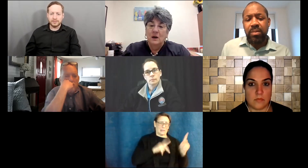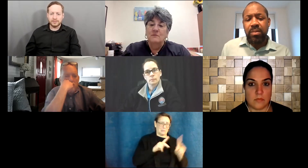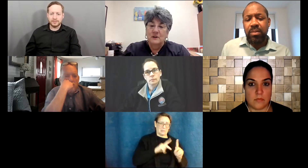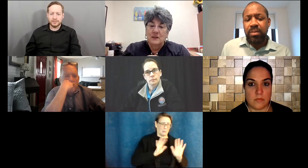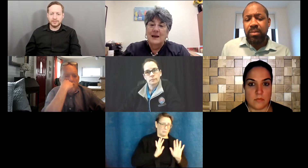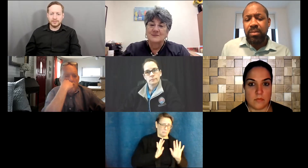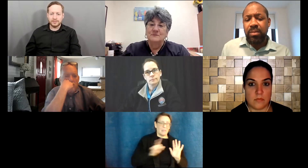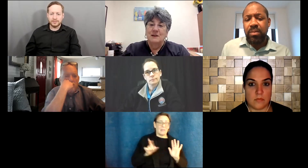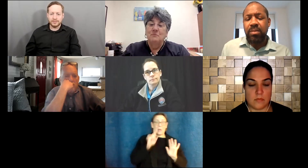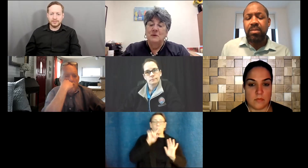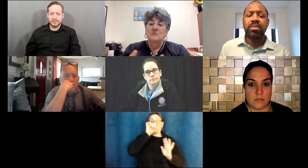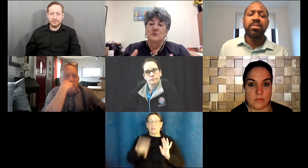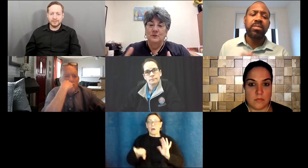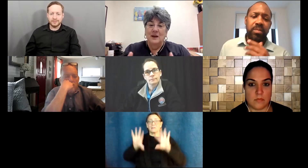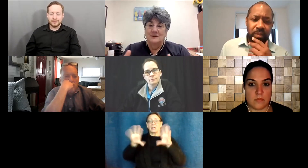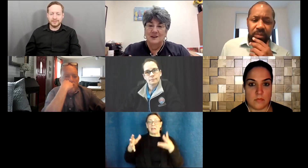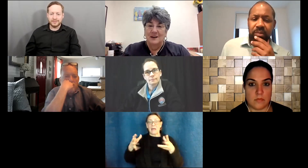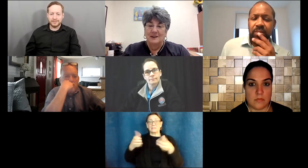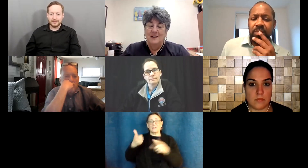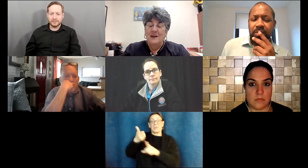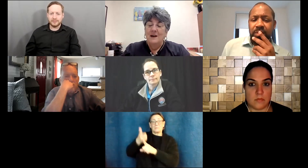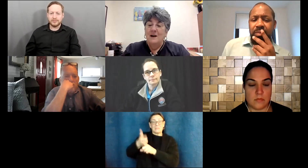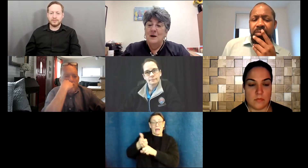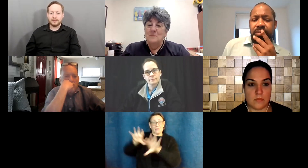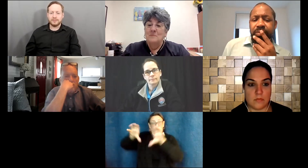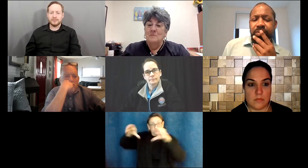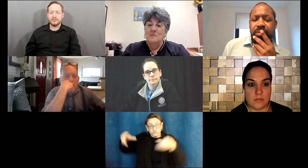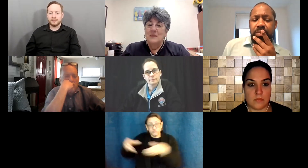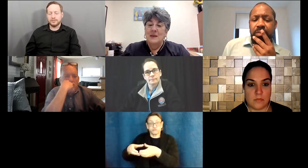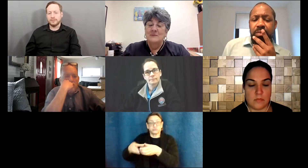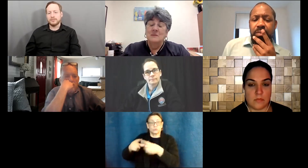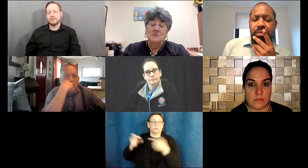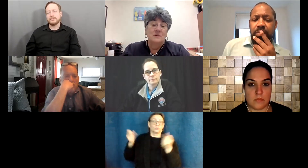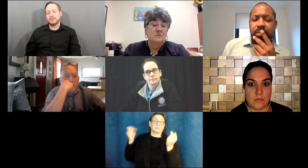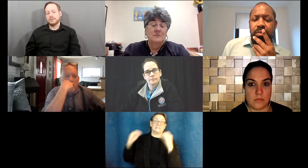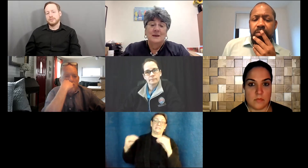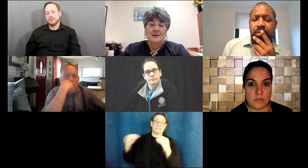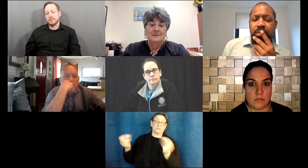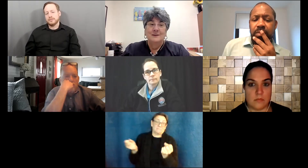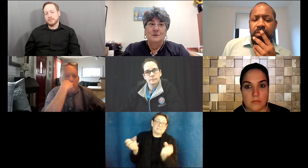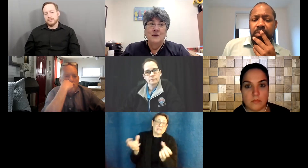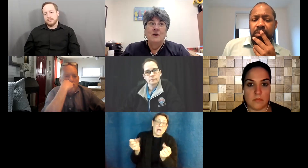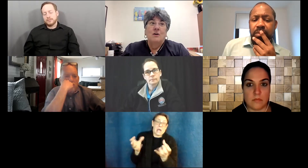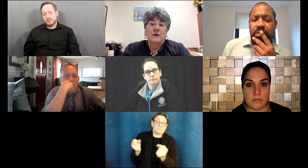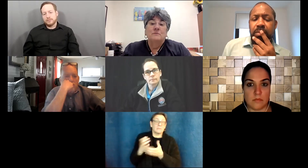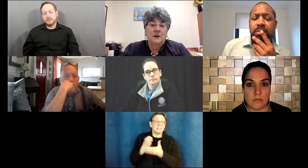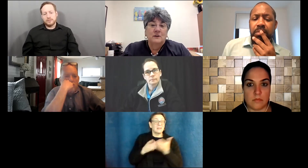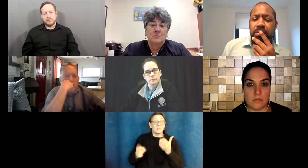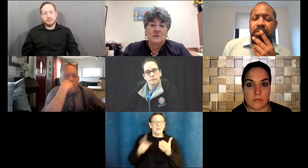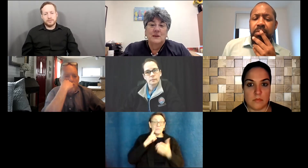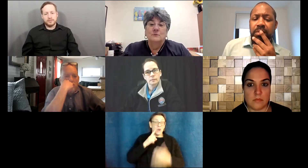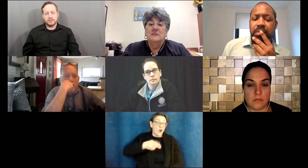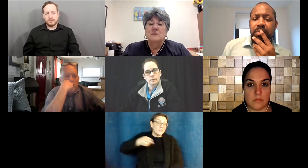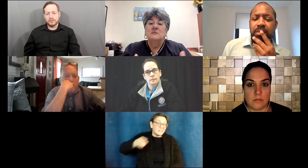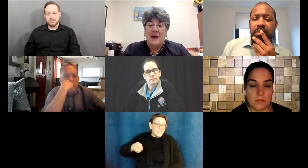would love a class of deaf people to learn how to sign. And some of them, they are hard of hearing,